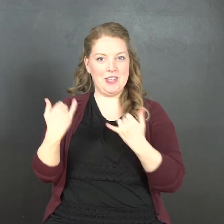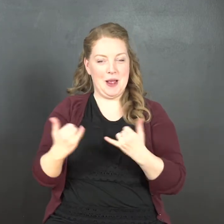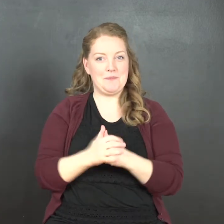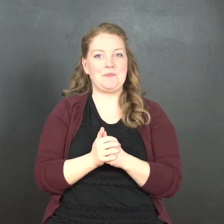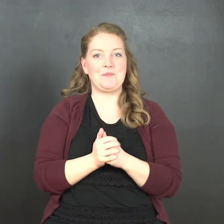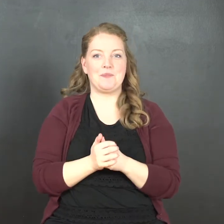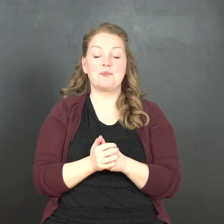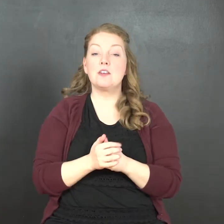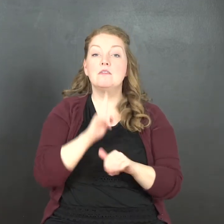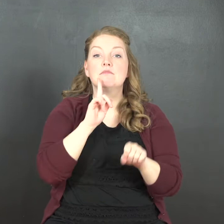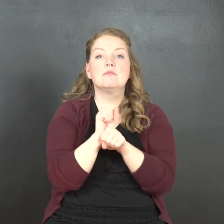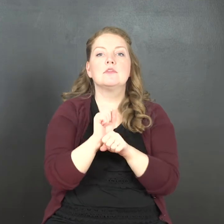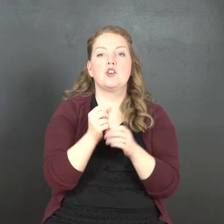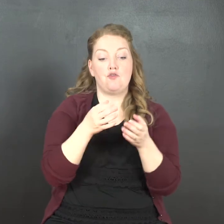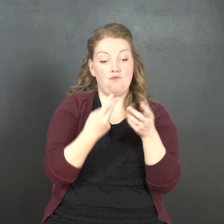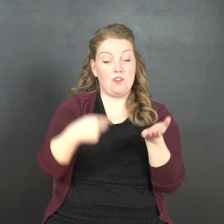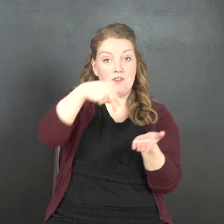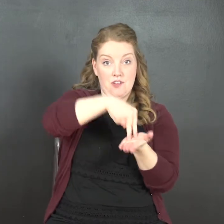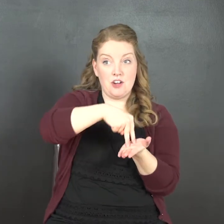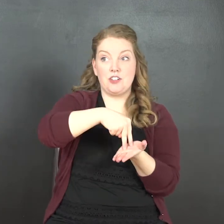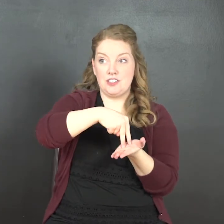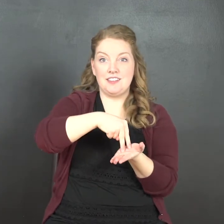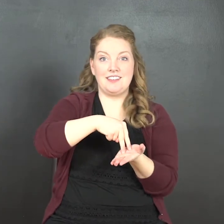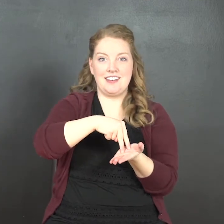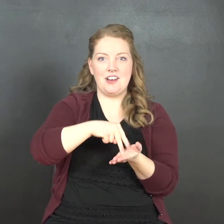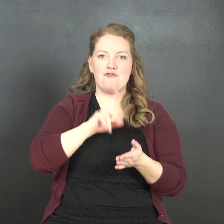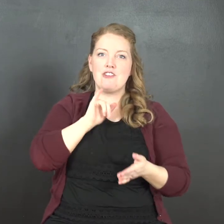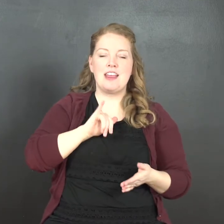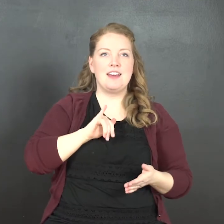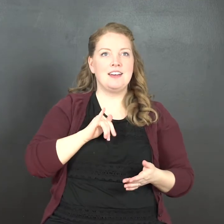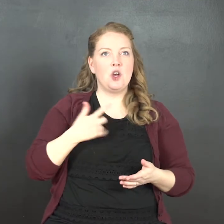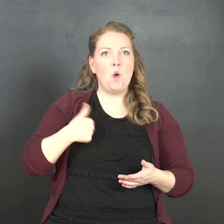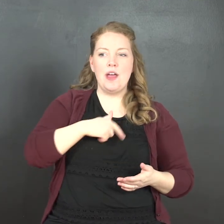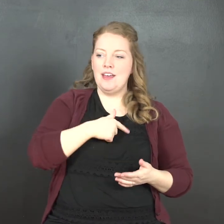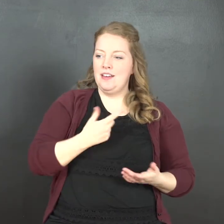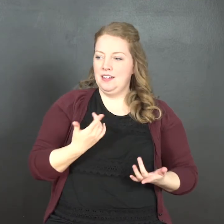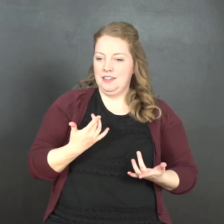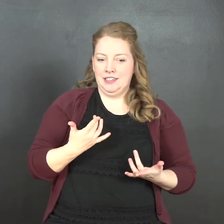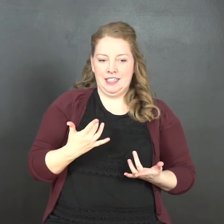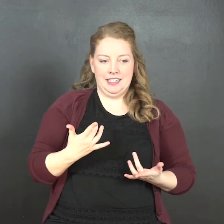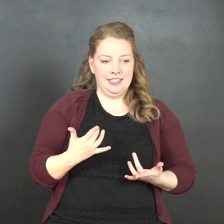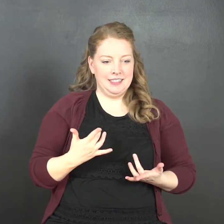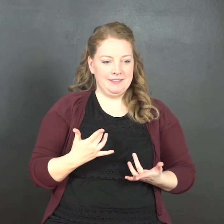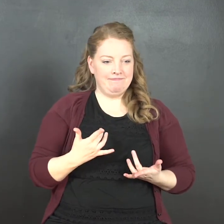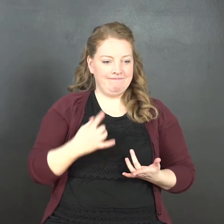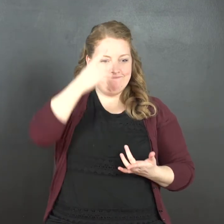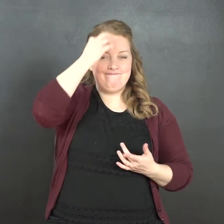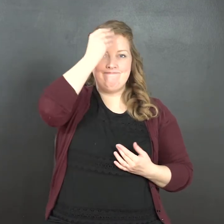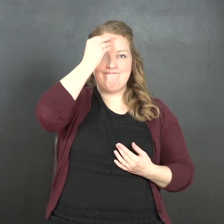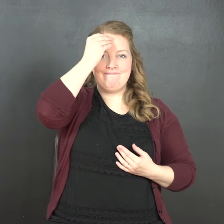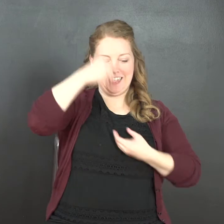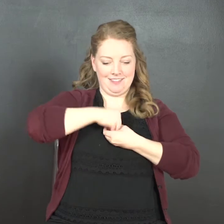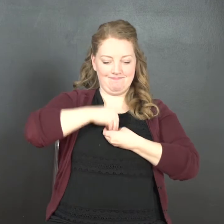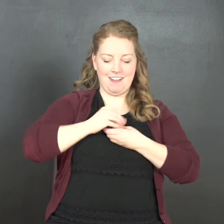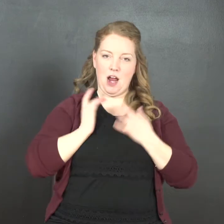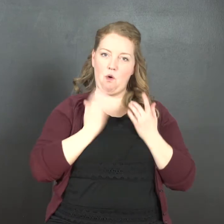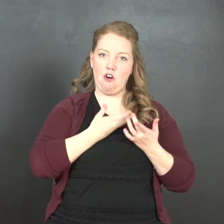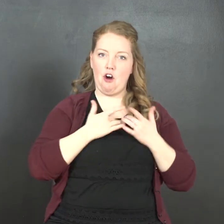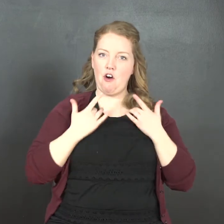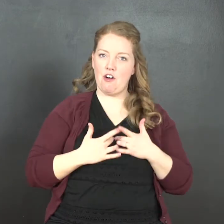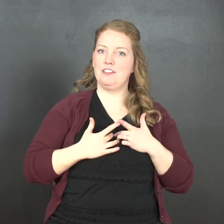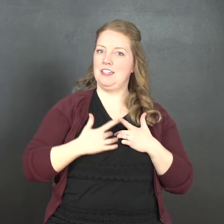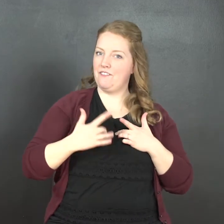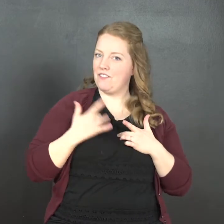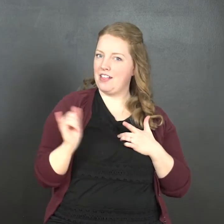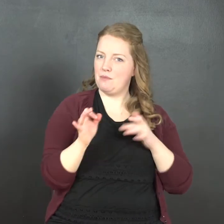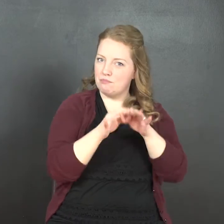is, the resurrection somehow resonates with our human condition. It speaks to our needs as no other